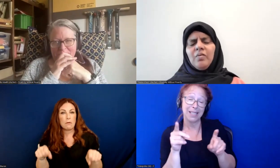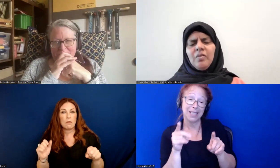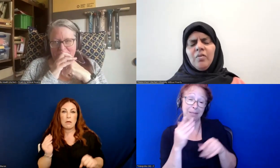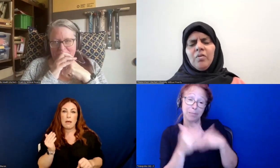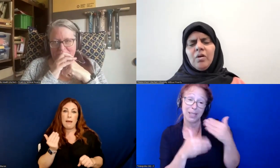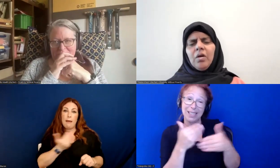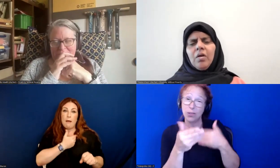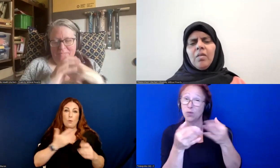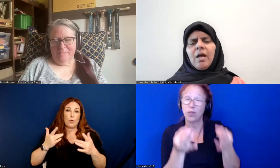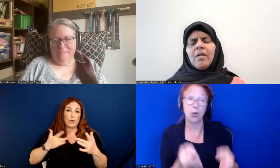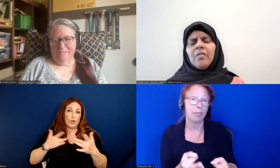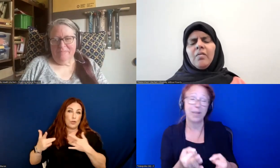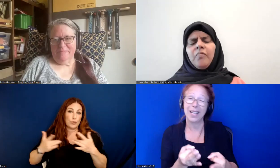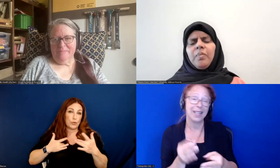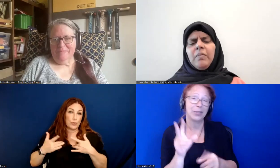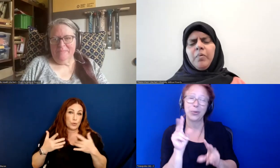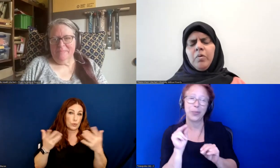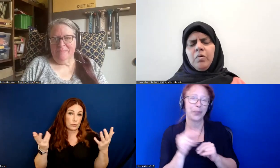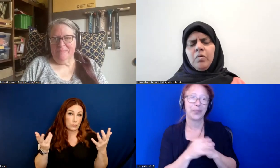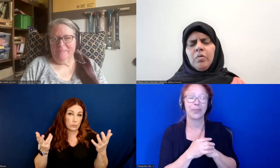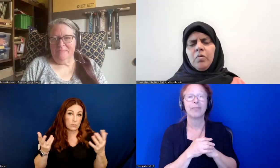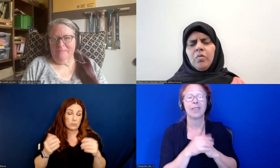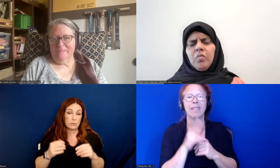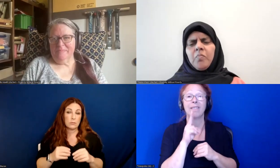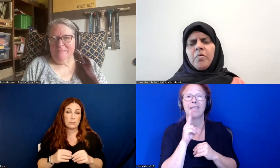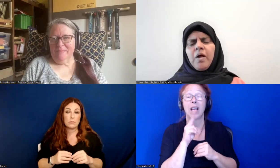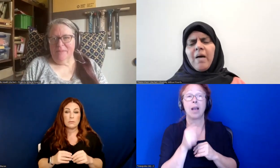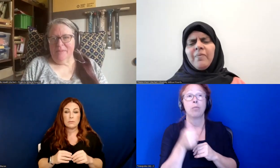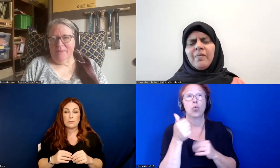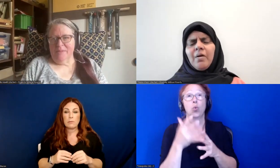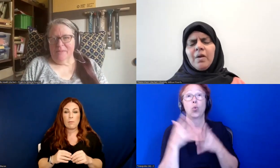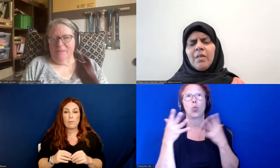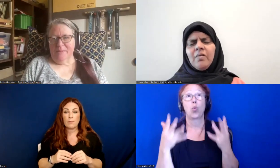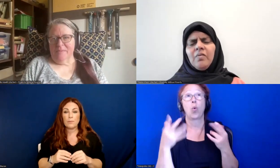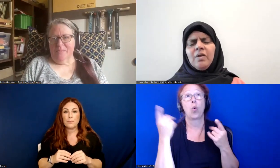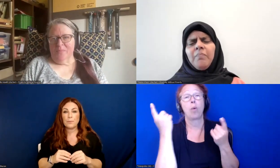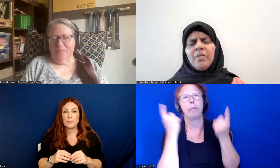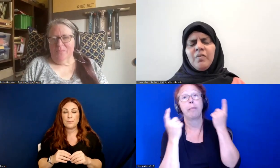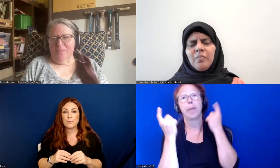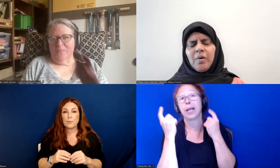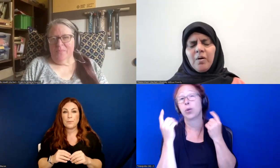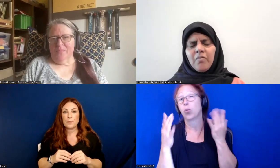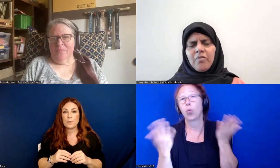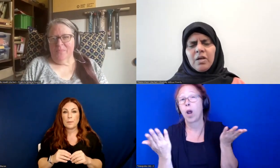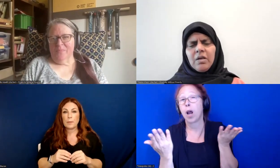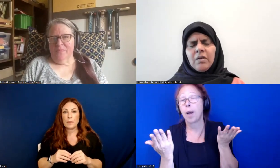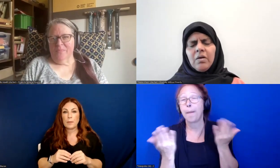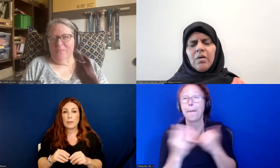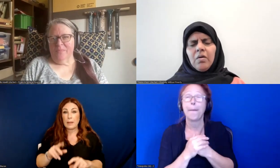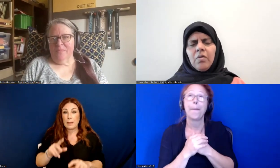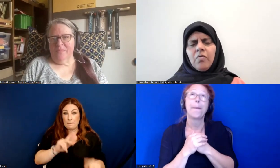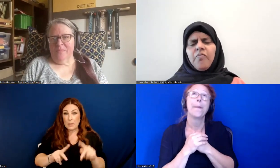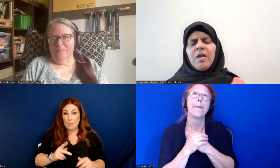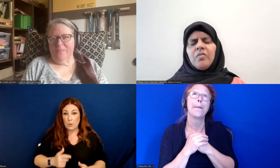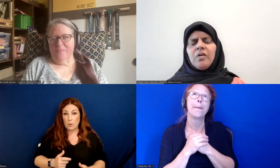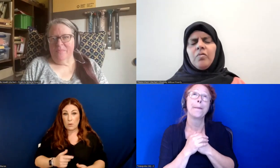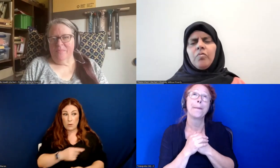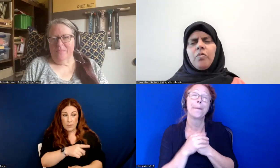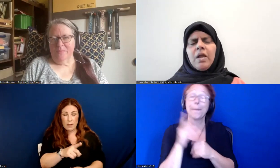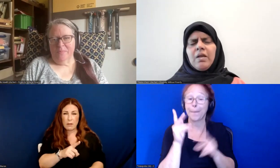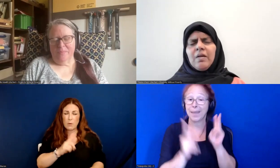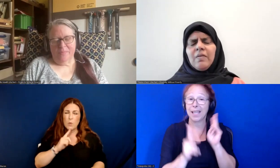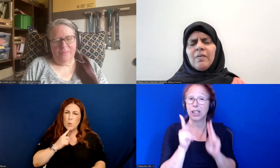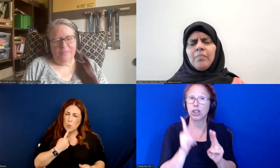biggest concern that the people who perhaps are in the deepest poverty, who face